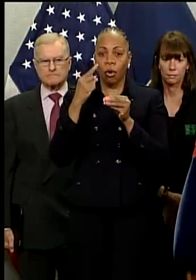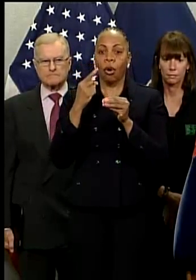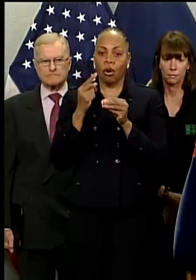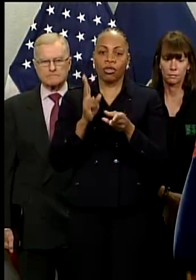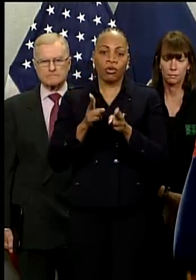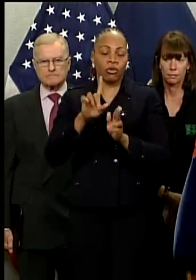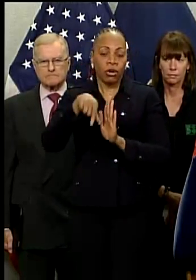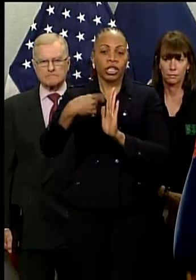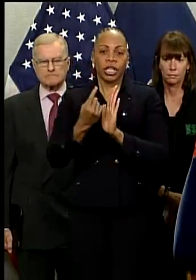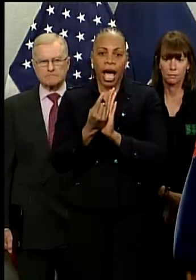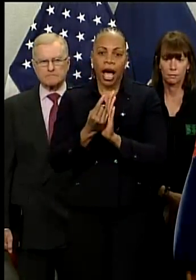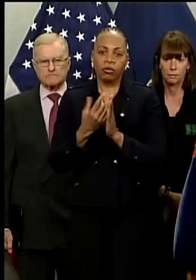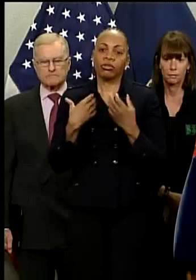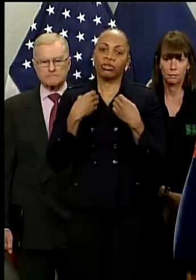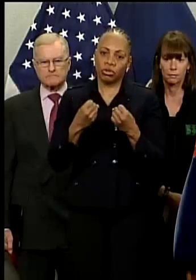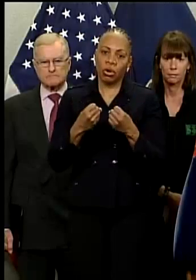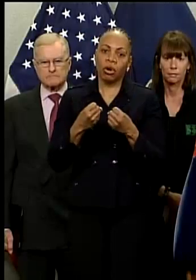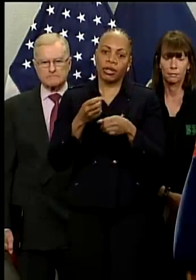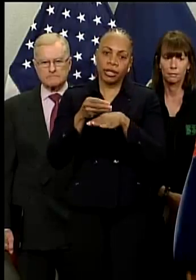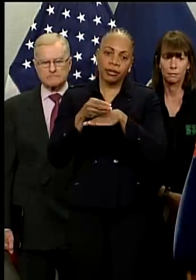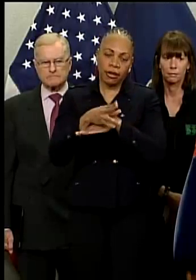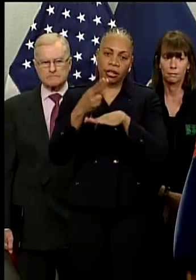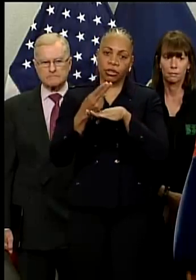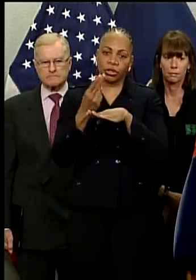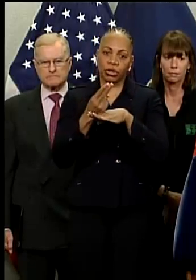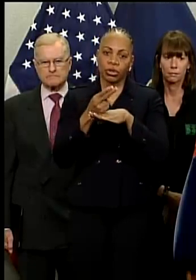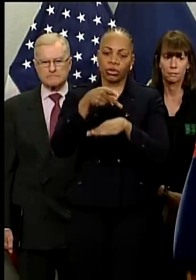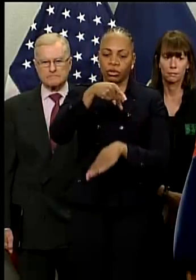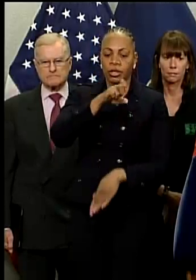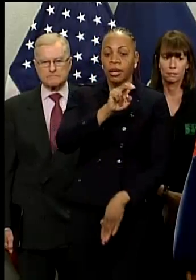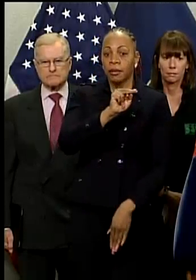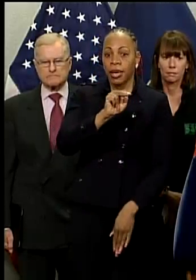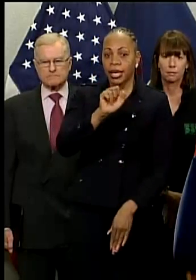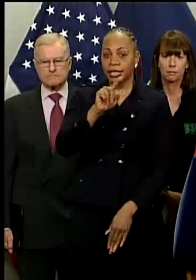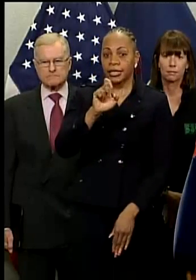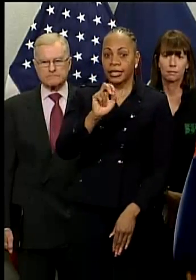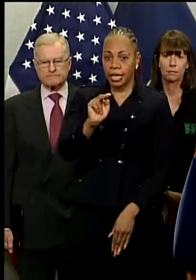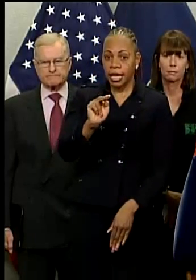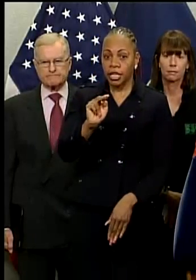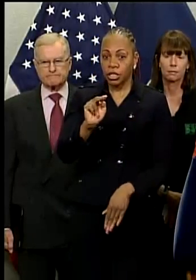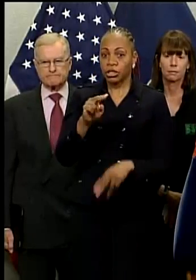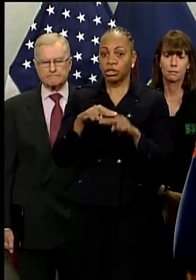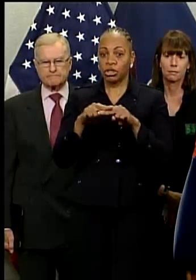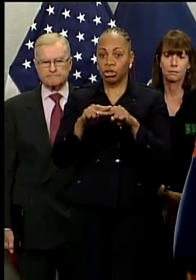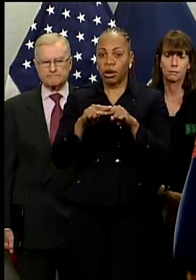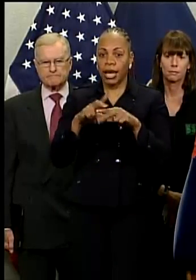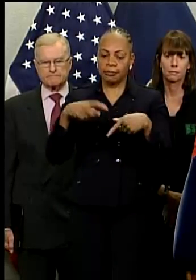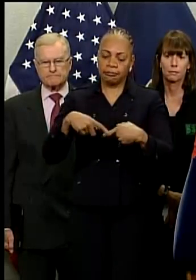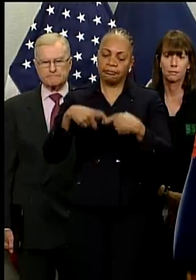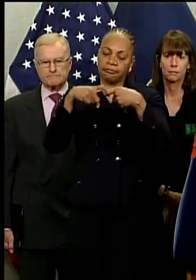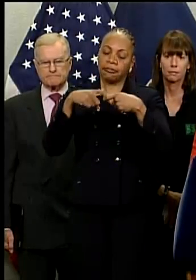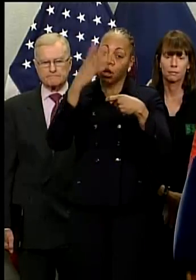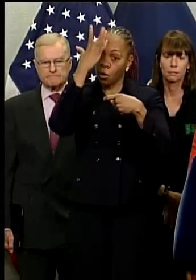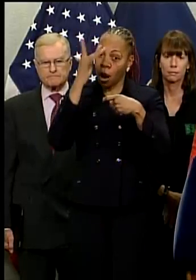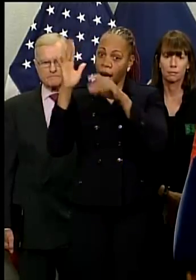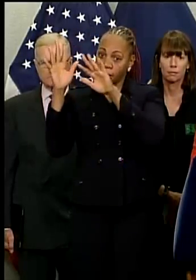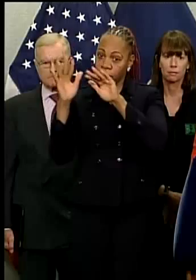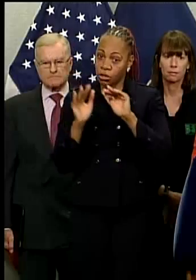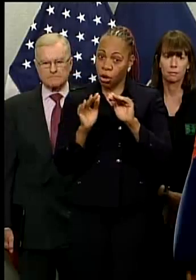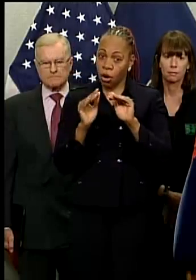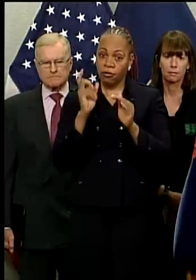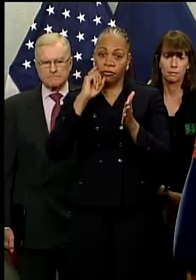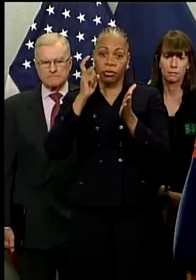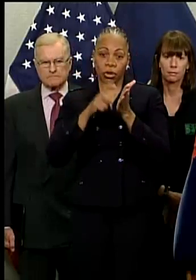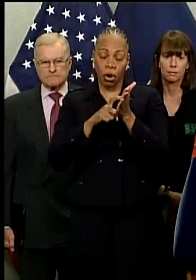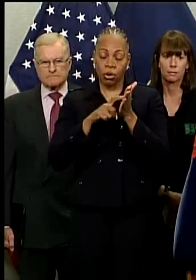them. Northbound Amtrak service from Penn Station has also been suspended because of the storm. If you look at the weather map, there's